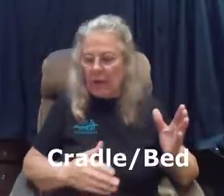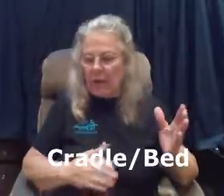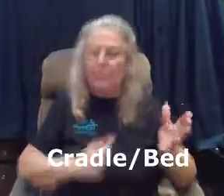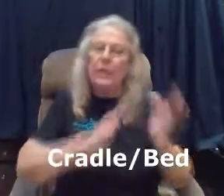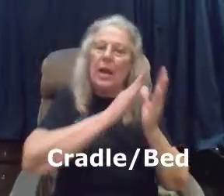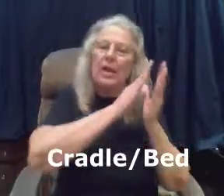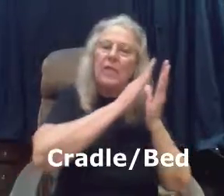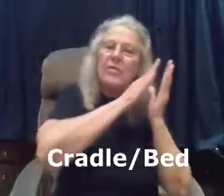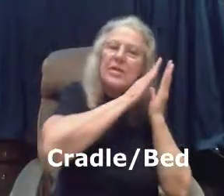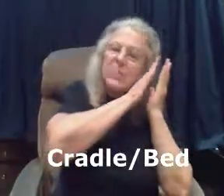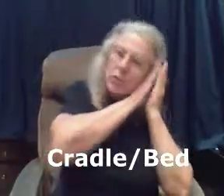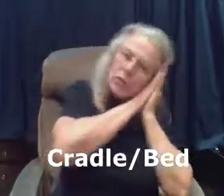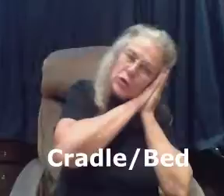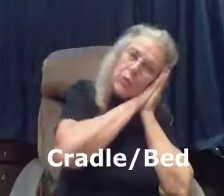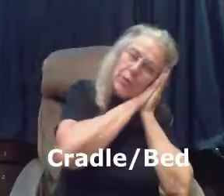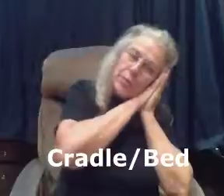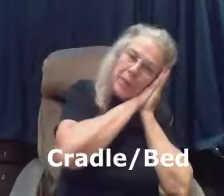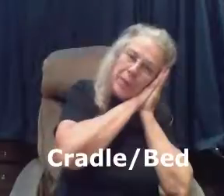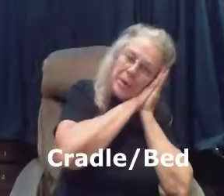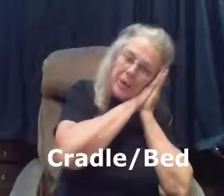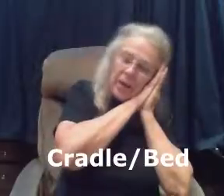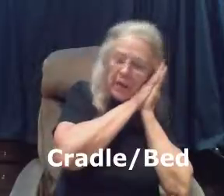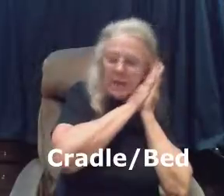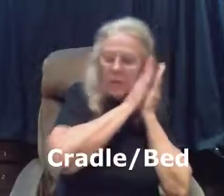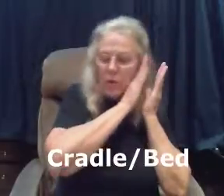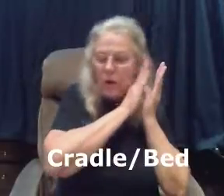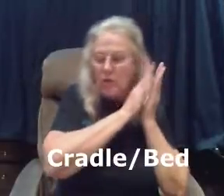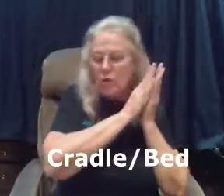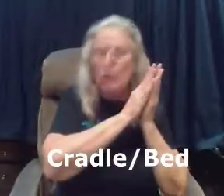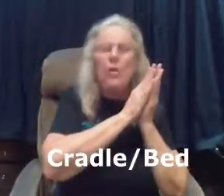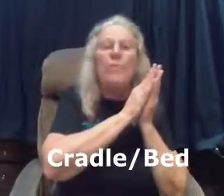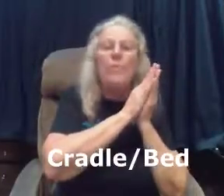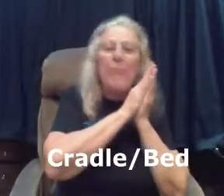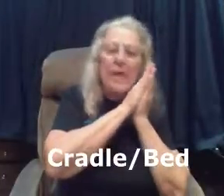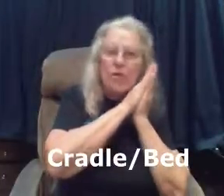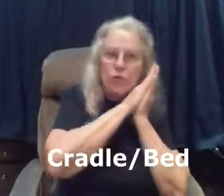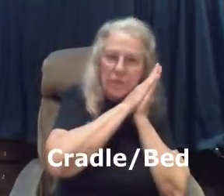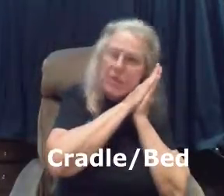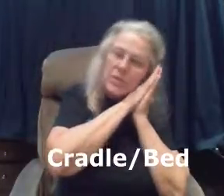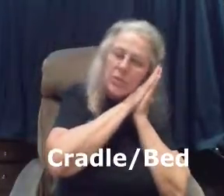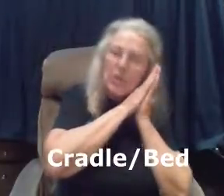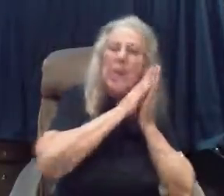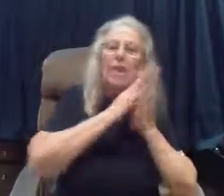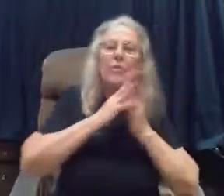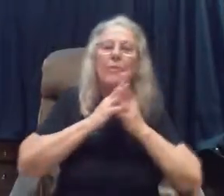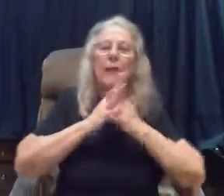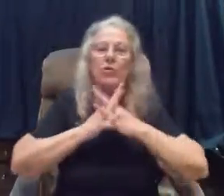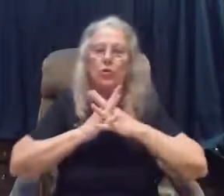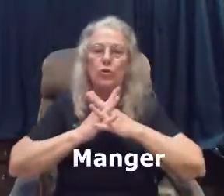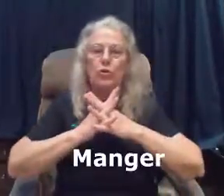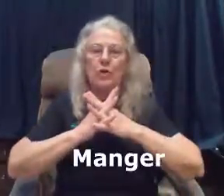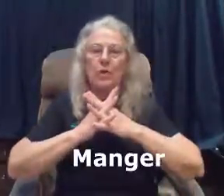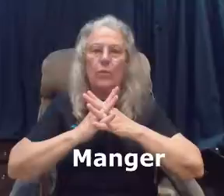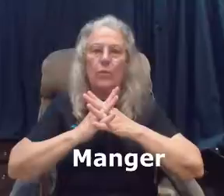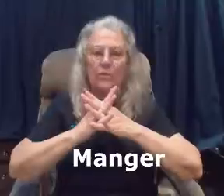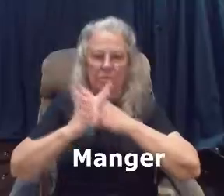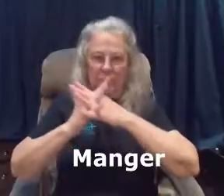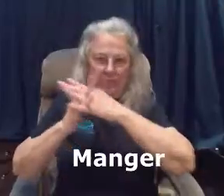Cradle, and in this one we're doing bed. We're not doing the manger in this one. The manger, you'll see with the